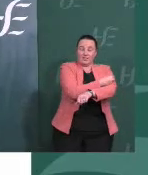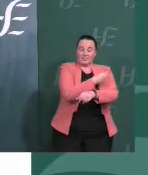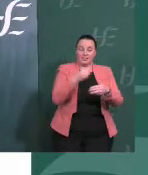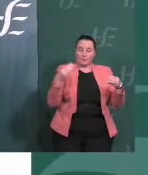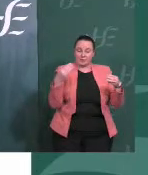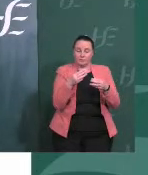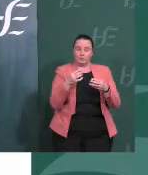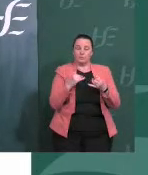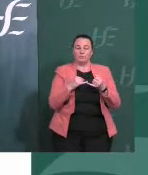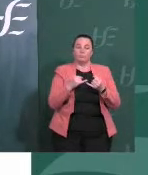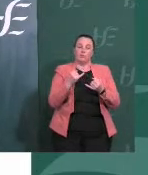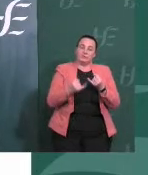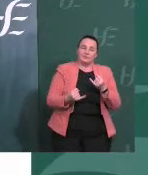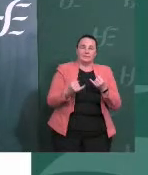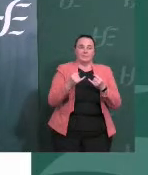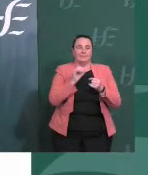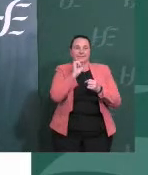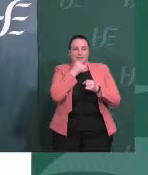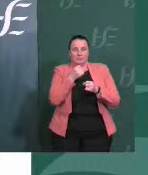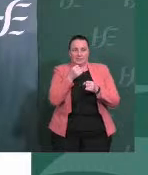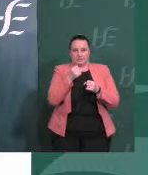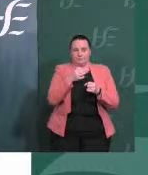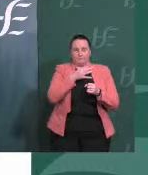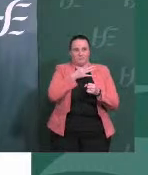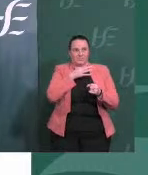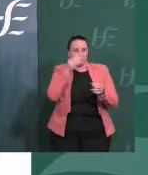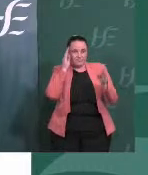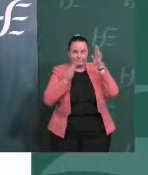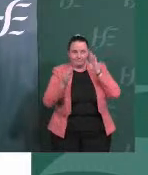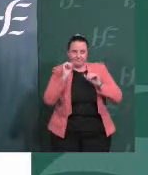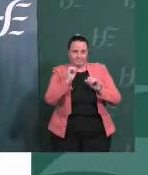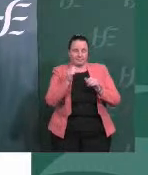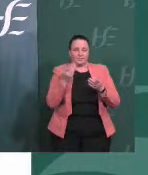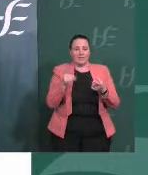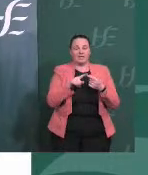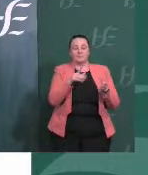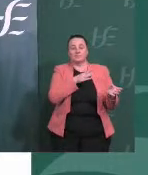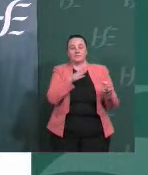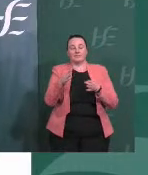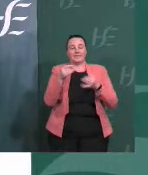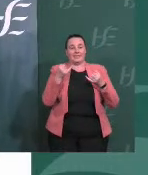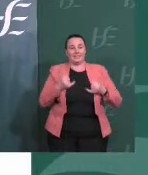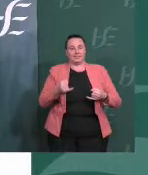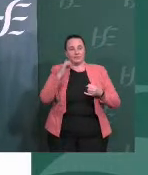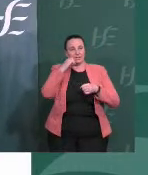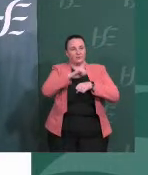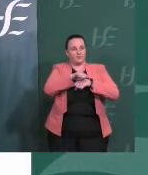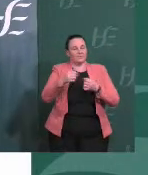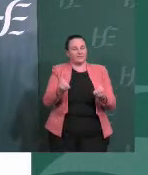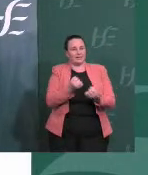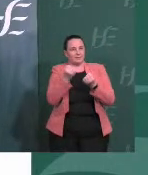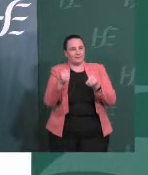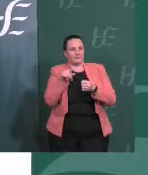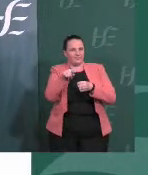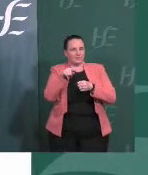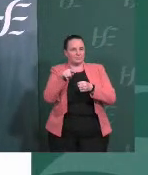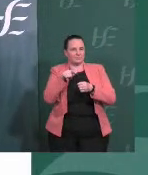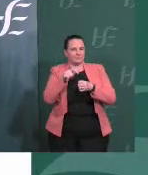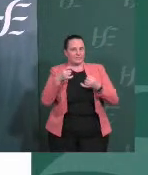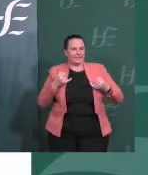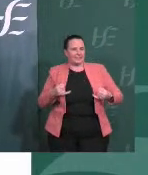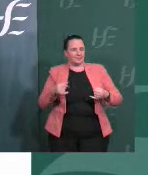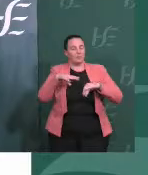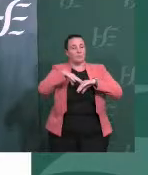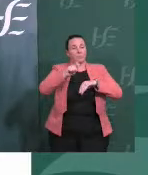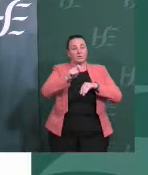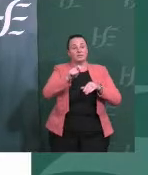most serious harm. And even when it comes to protecting against illness due to COVID, symptomatic illness, which of course is a great